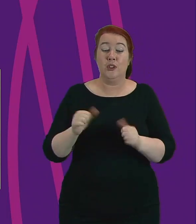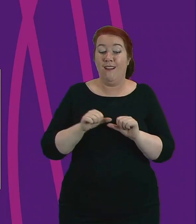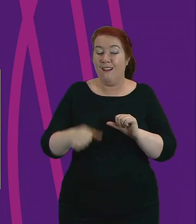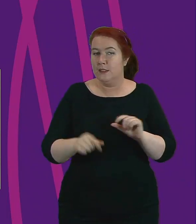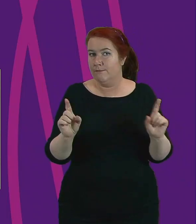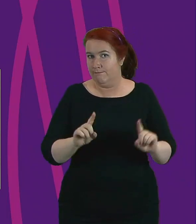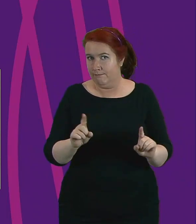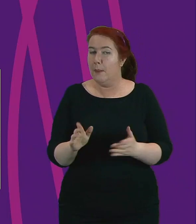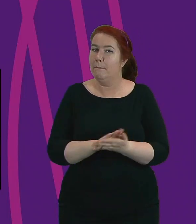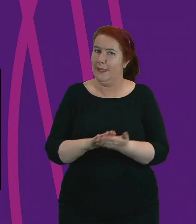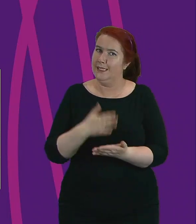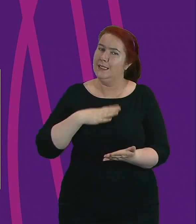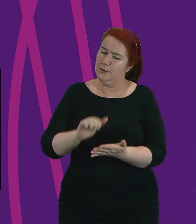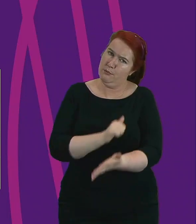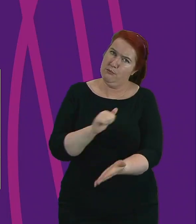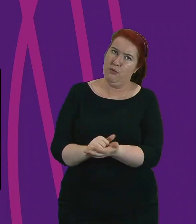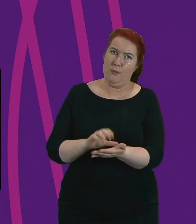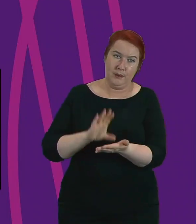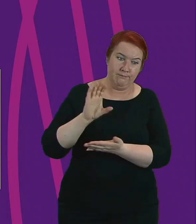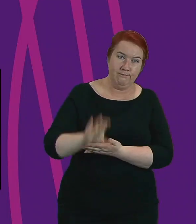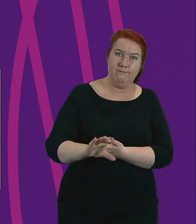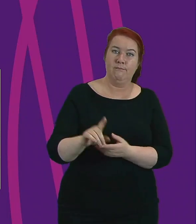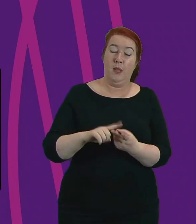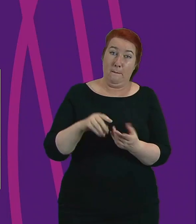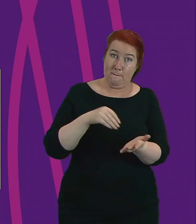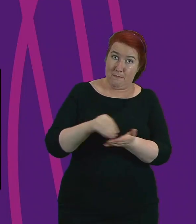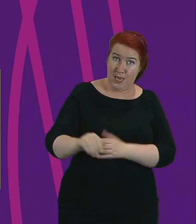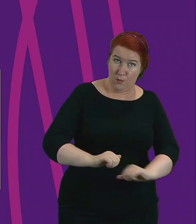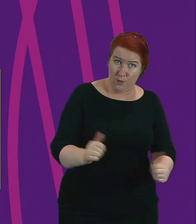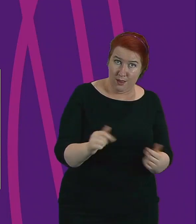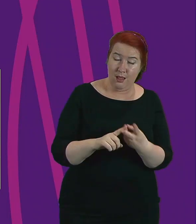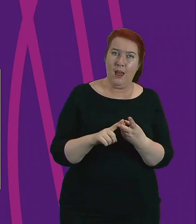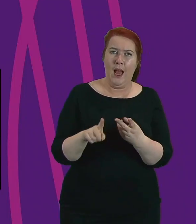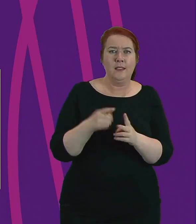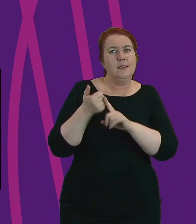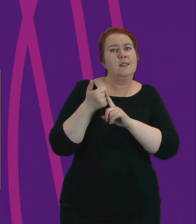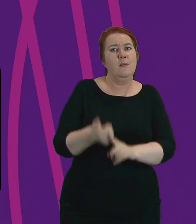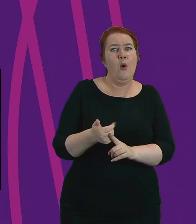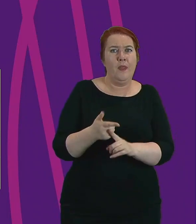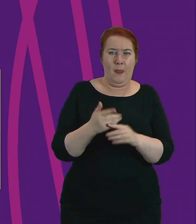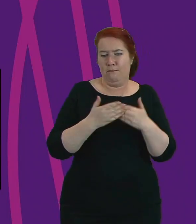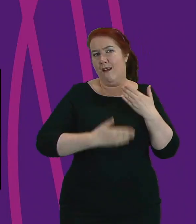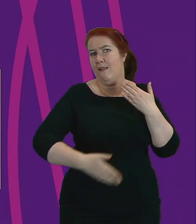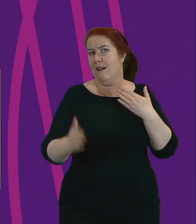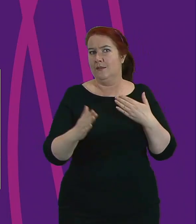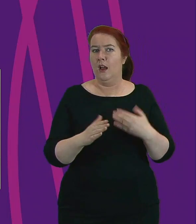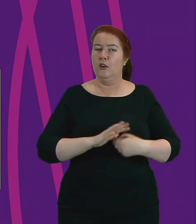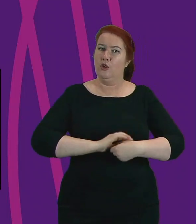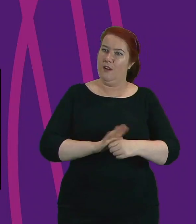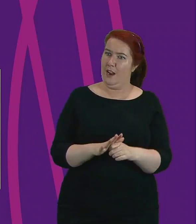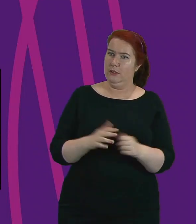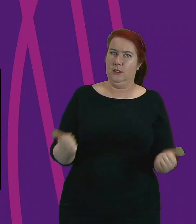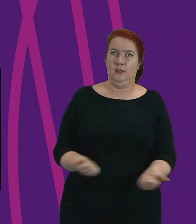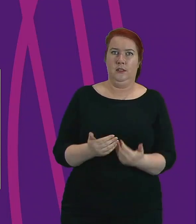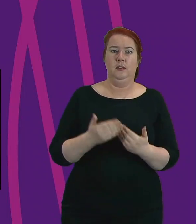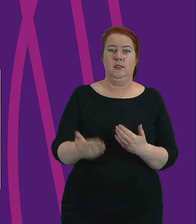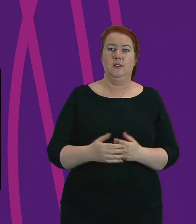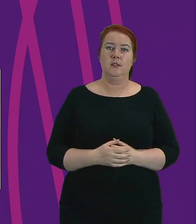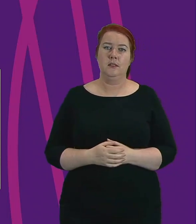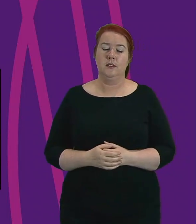properly resourcing them, properly paying them and properly supporting them well beyond this crisis is over. I